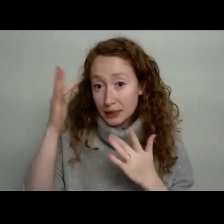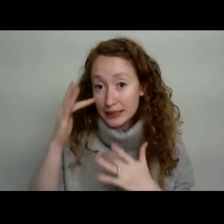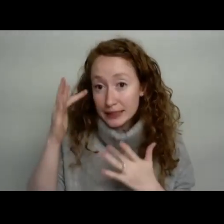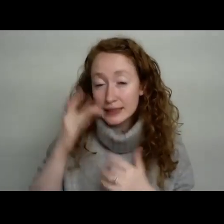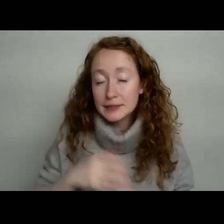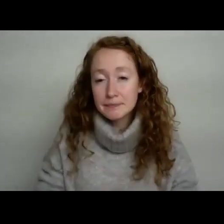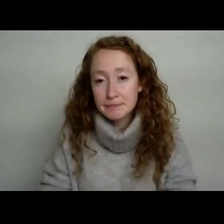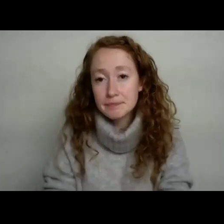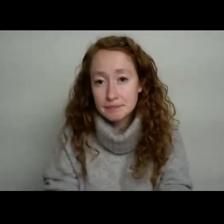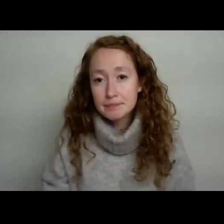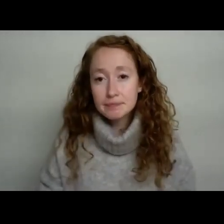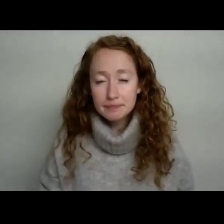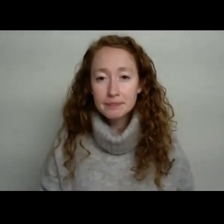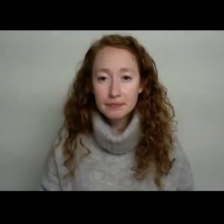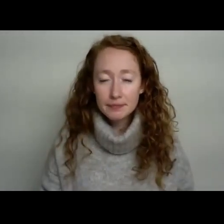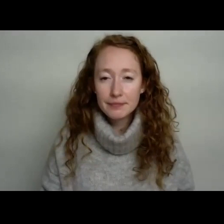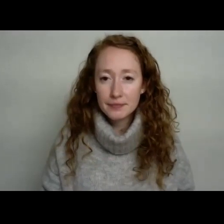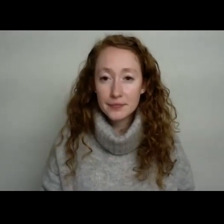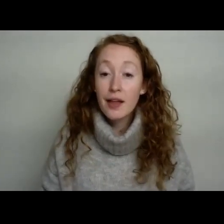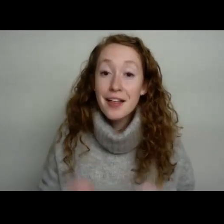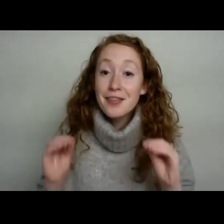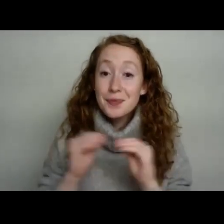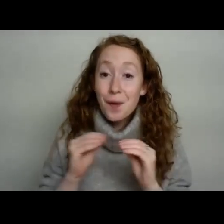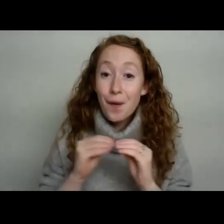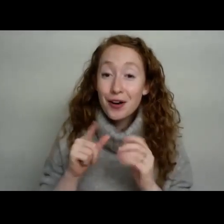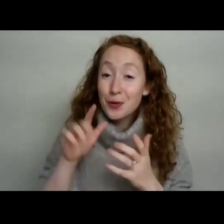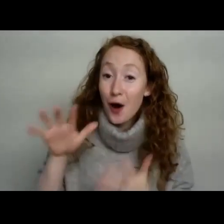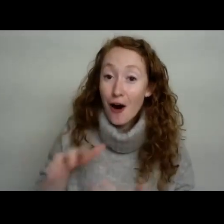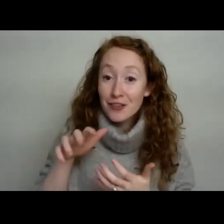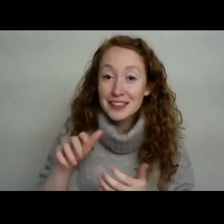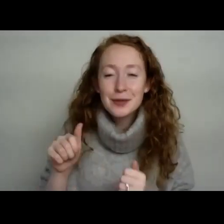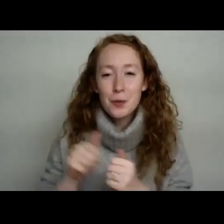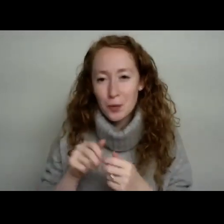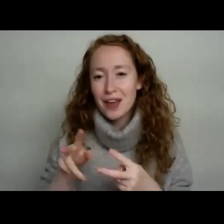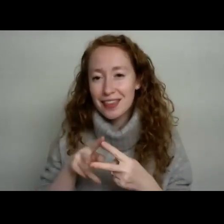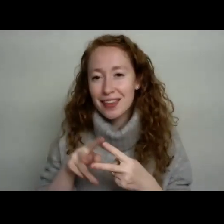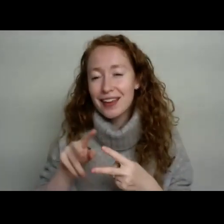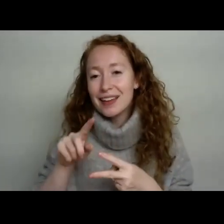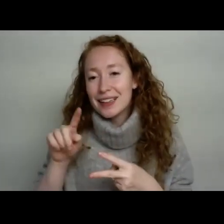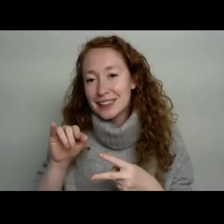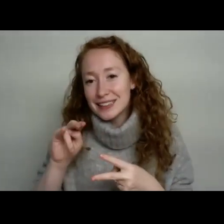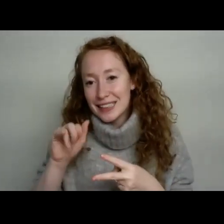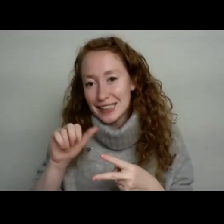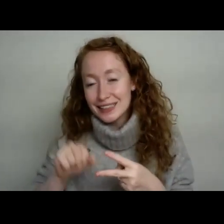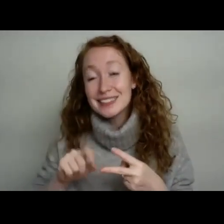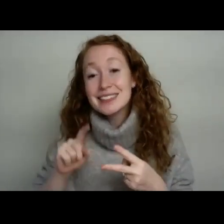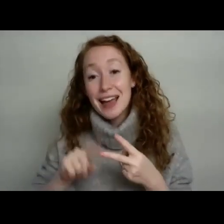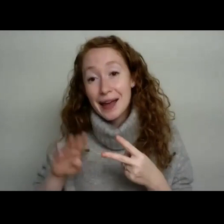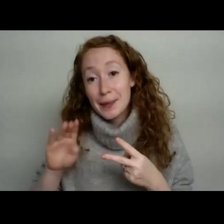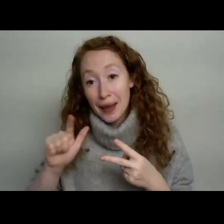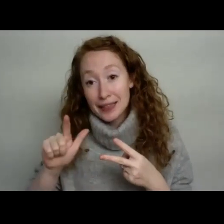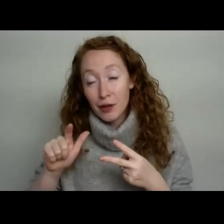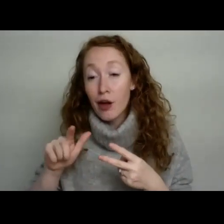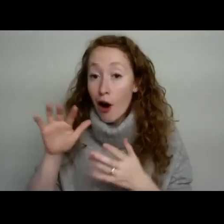Keep in mind that the more you harvest with basil, with zinnias, the more you will harvest. So go ahead